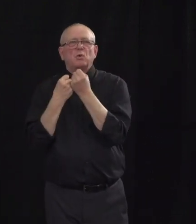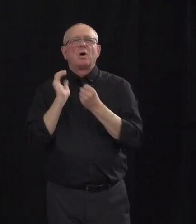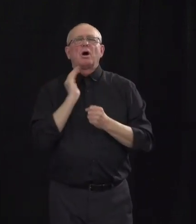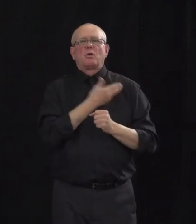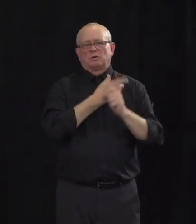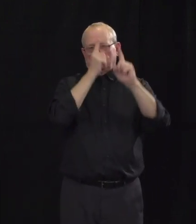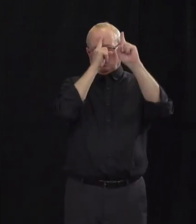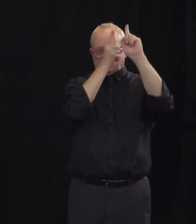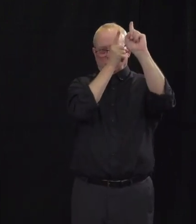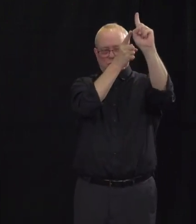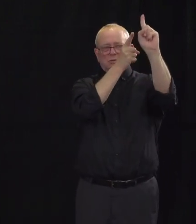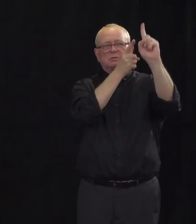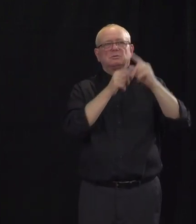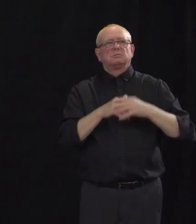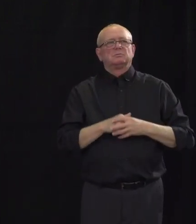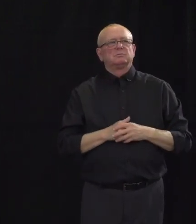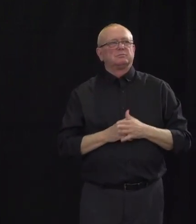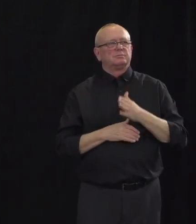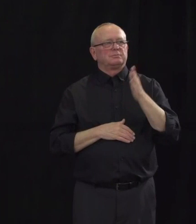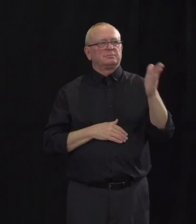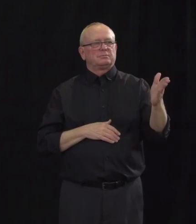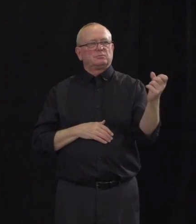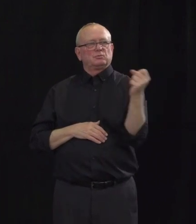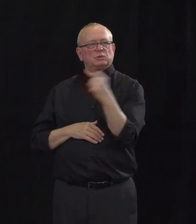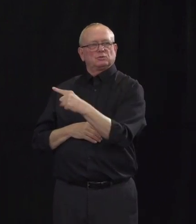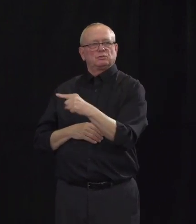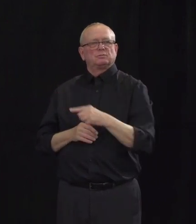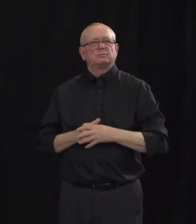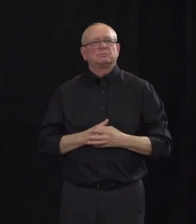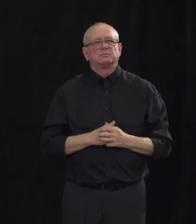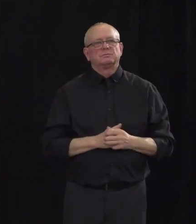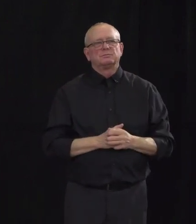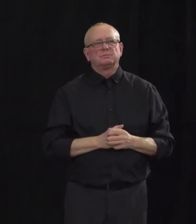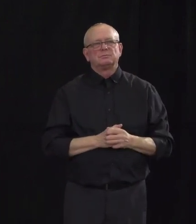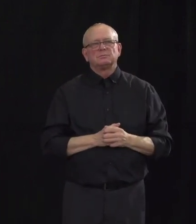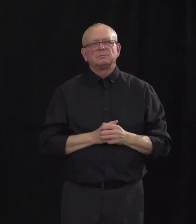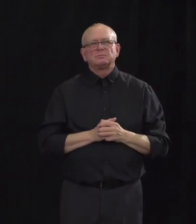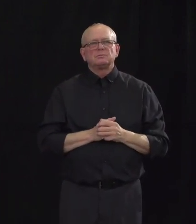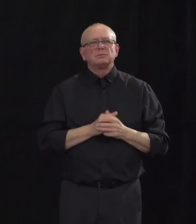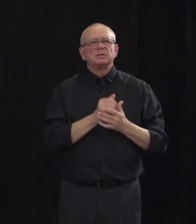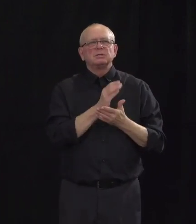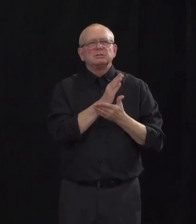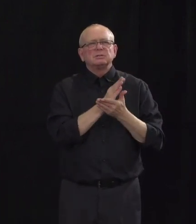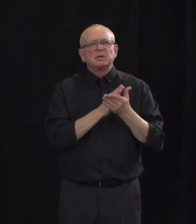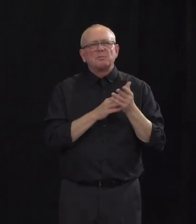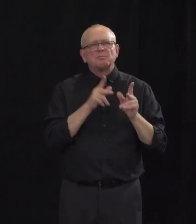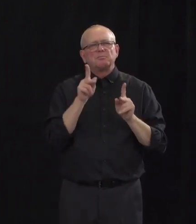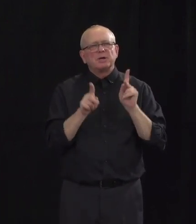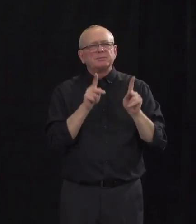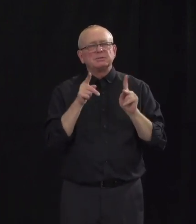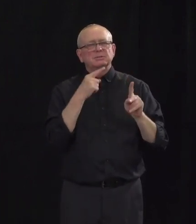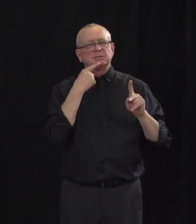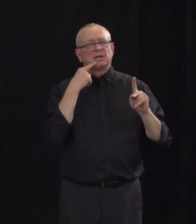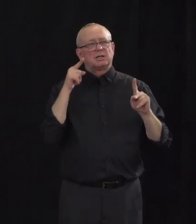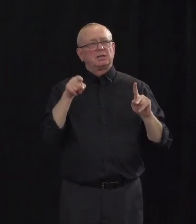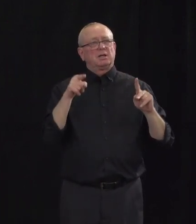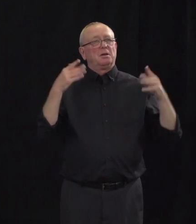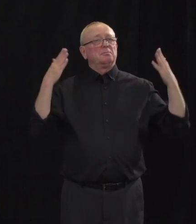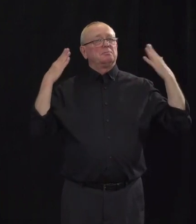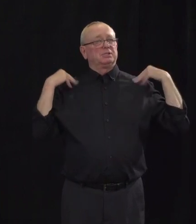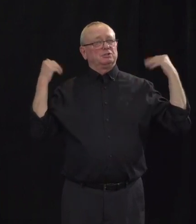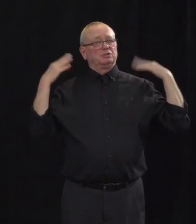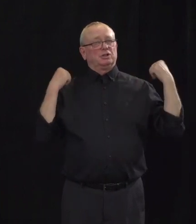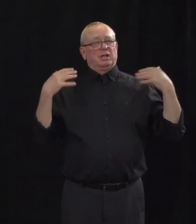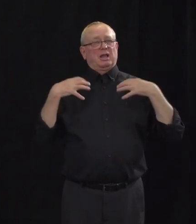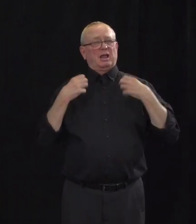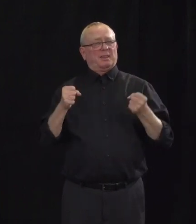Premier. Some critics are suggesting that Minister Shandro's behavior or his actions are part of a pattern of behavior that members